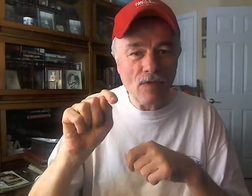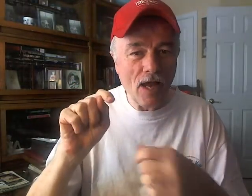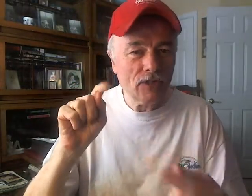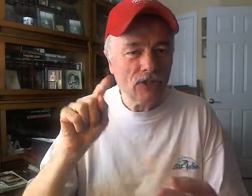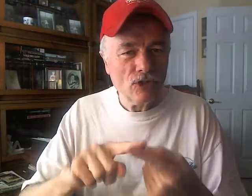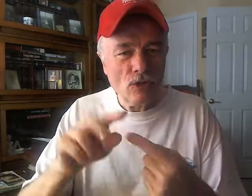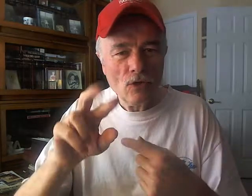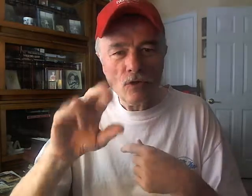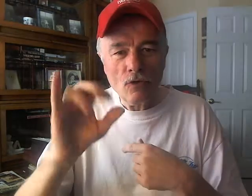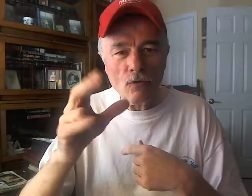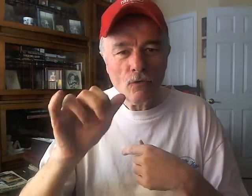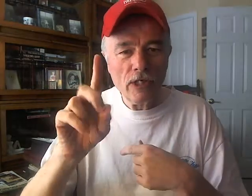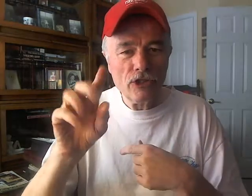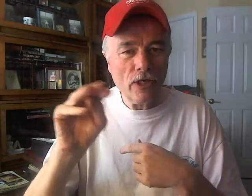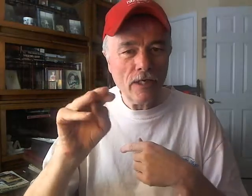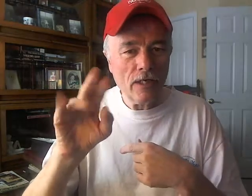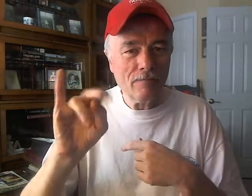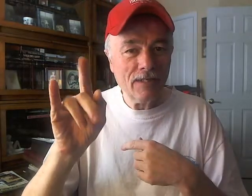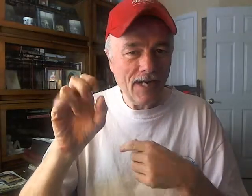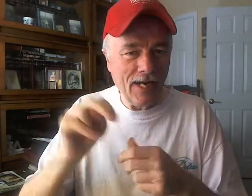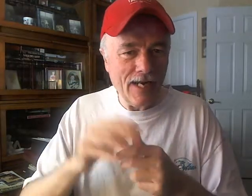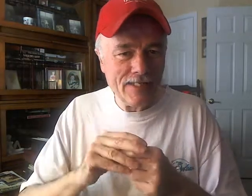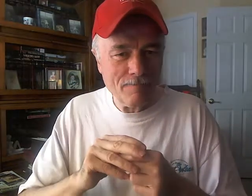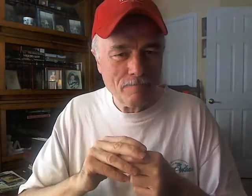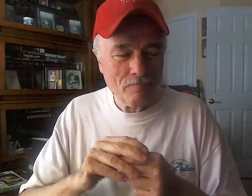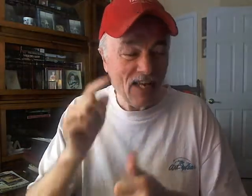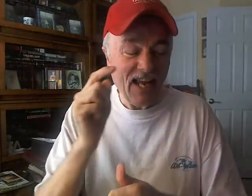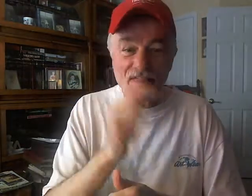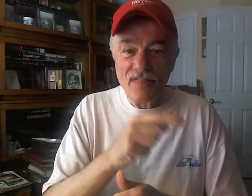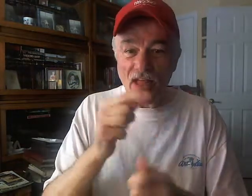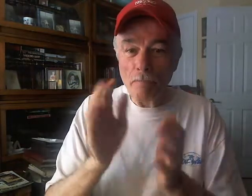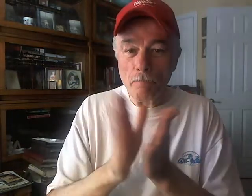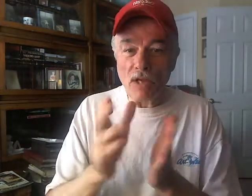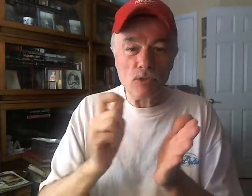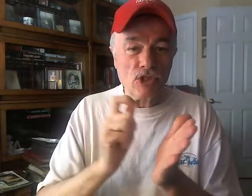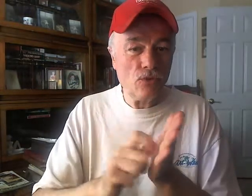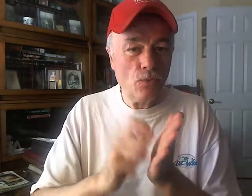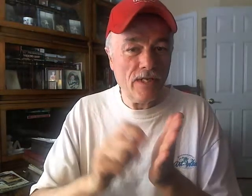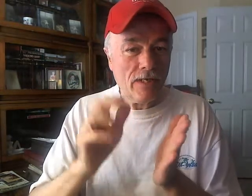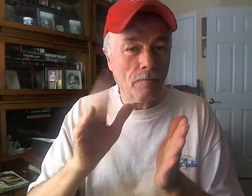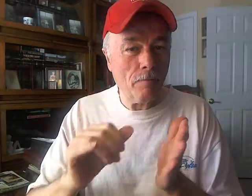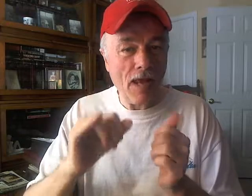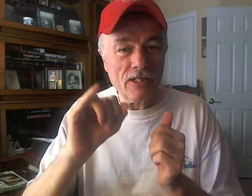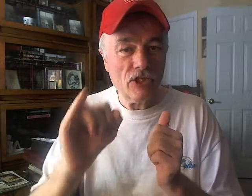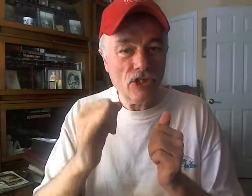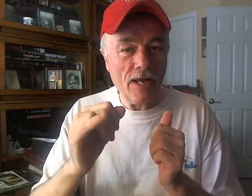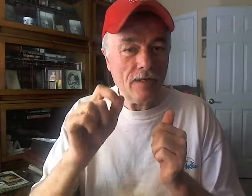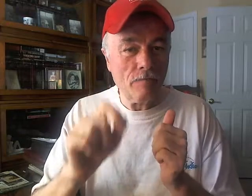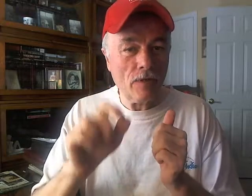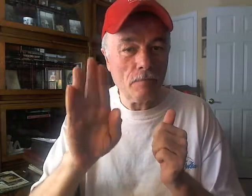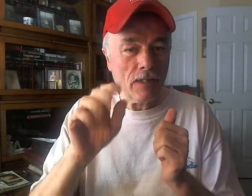Roosevelt, Richard M. Nixon. That brings sweet Ben J.